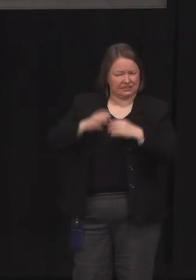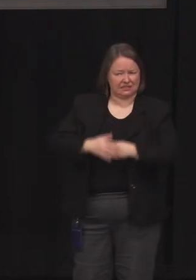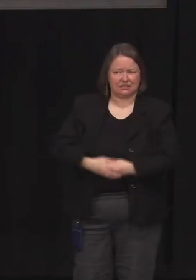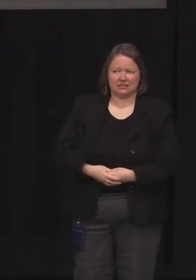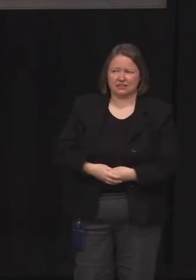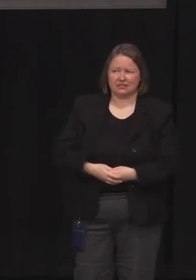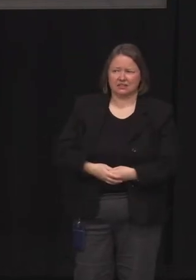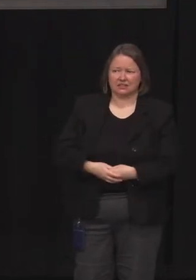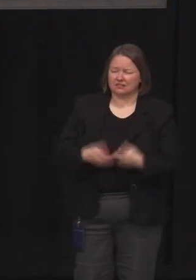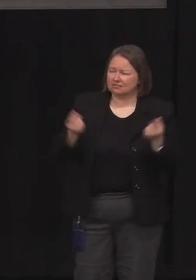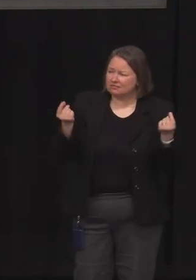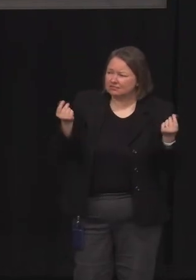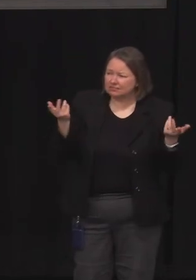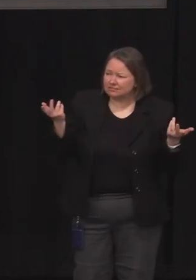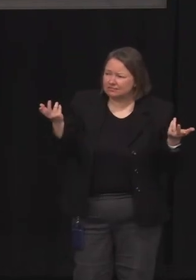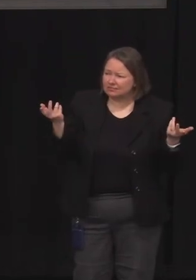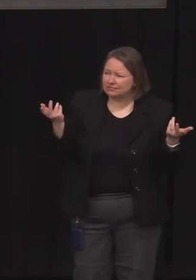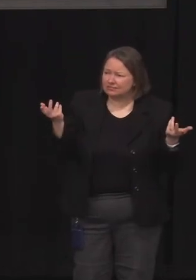And what does he present?